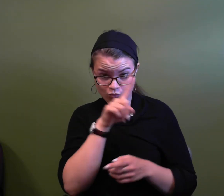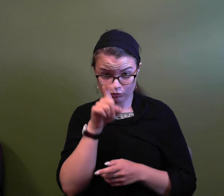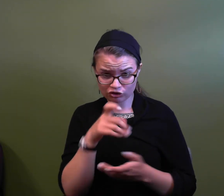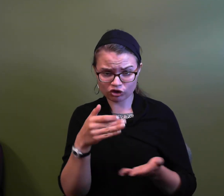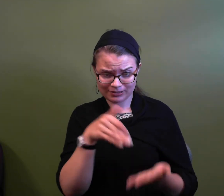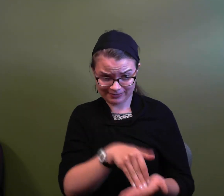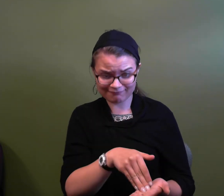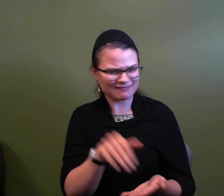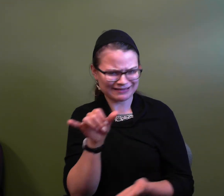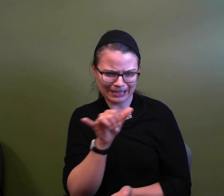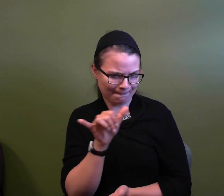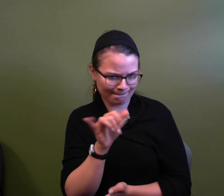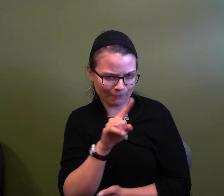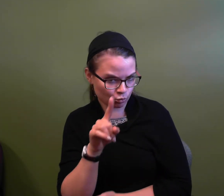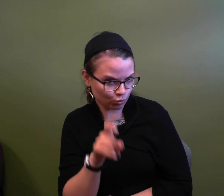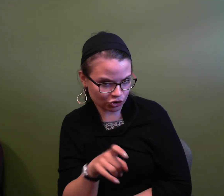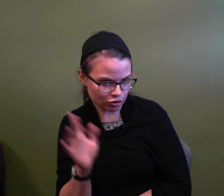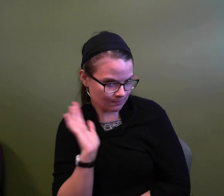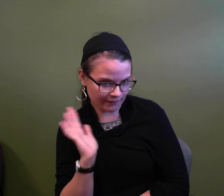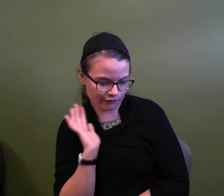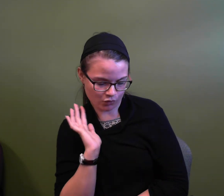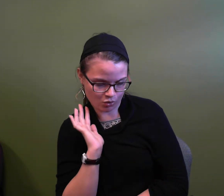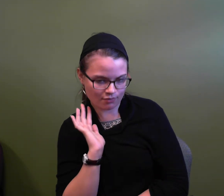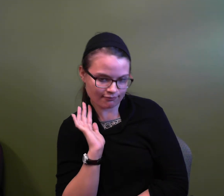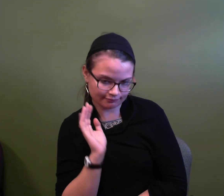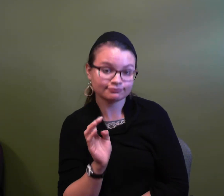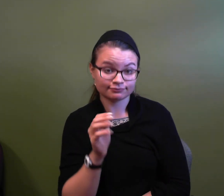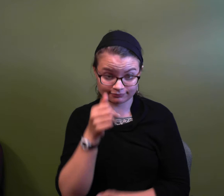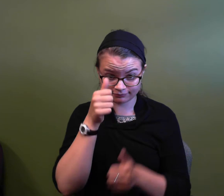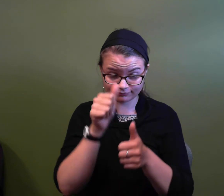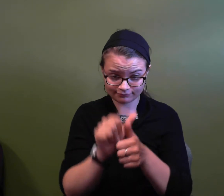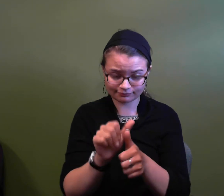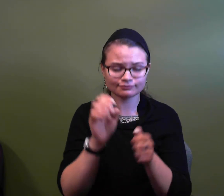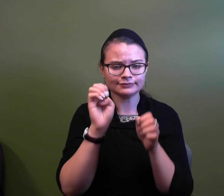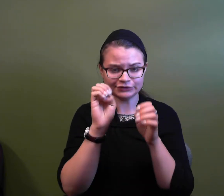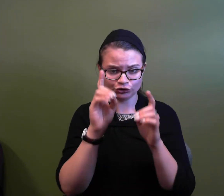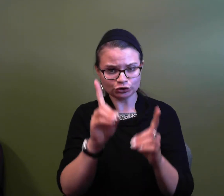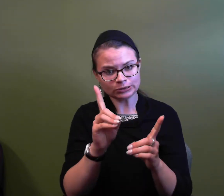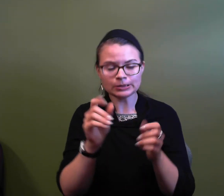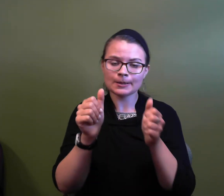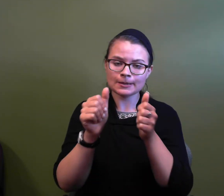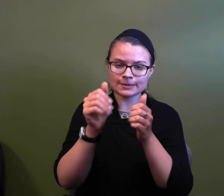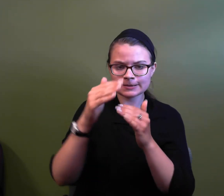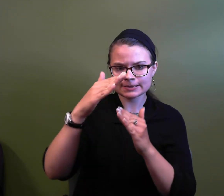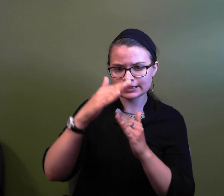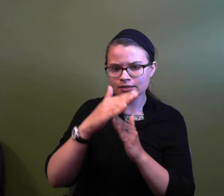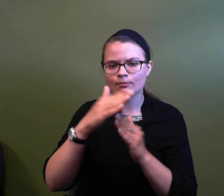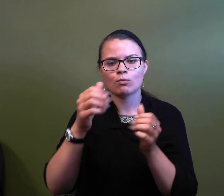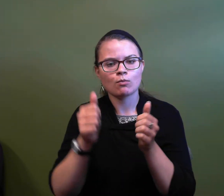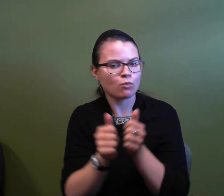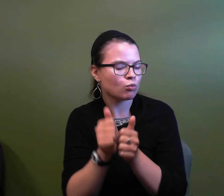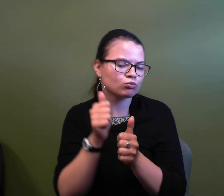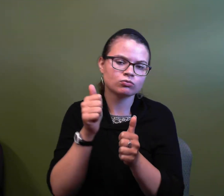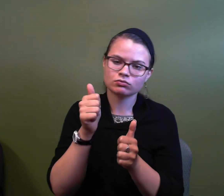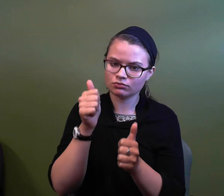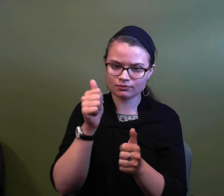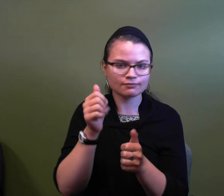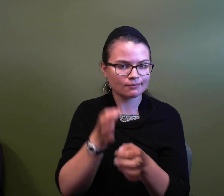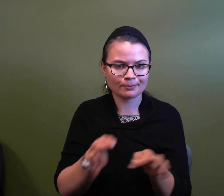before. Education is the single most important factor in the development of a country. My